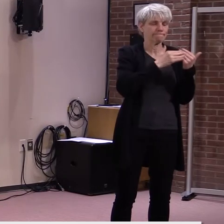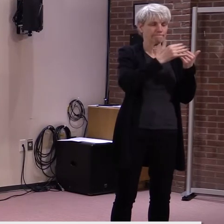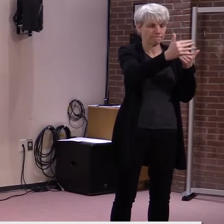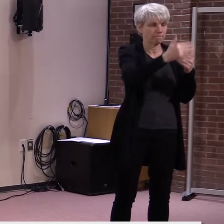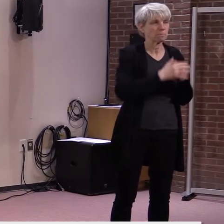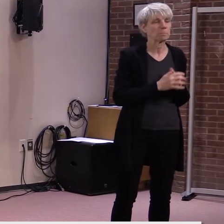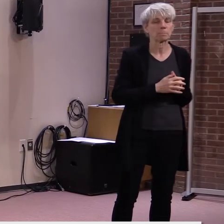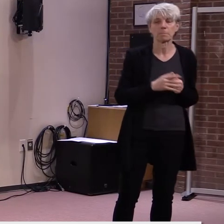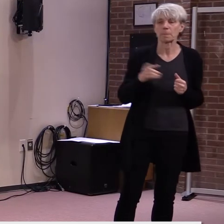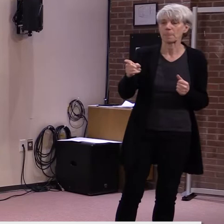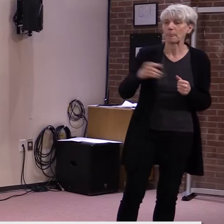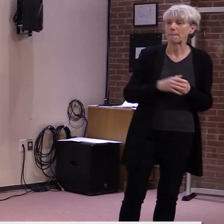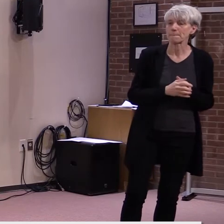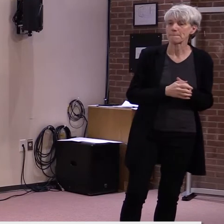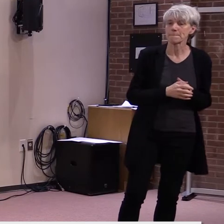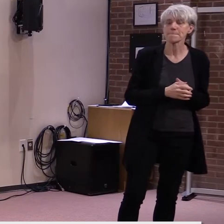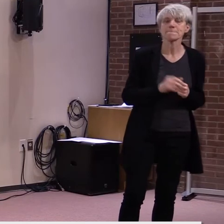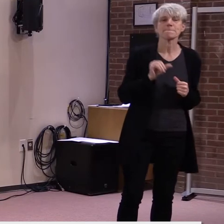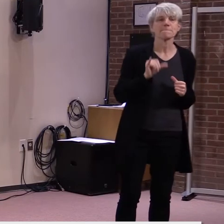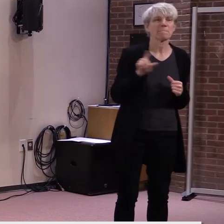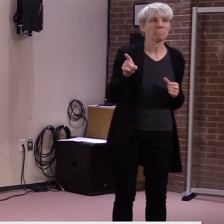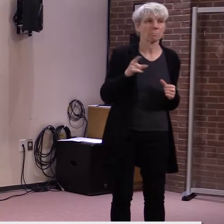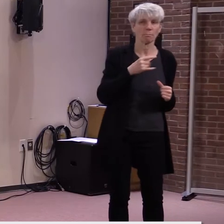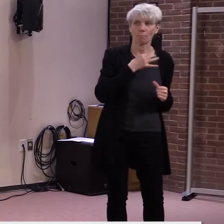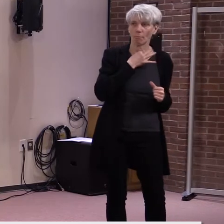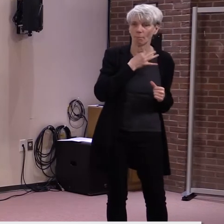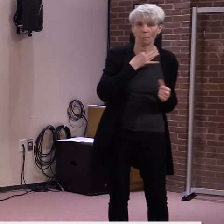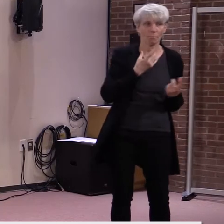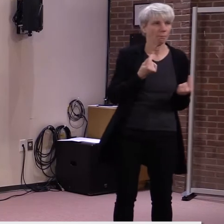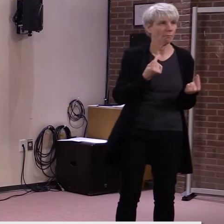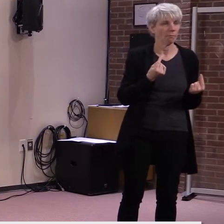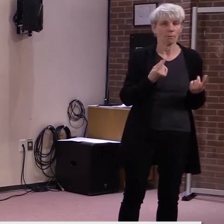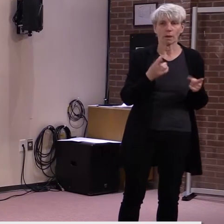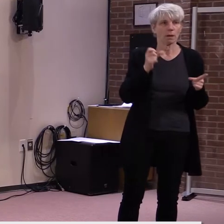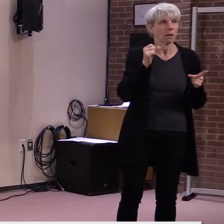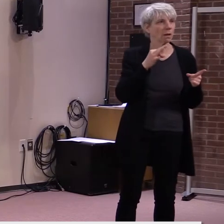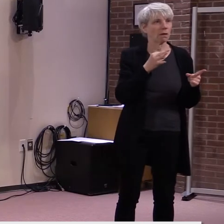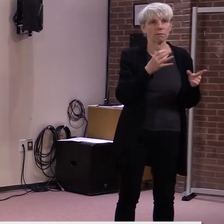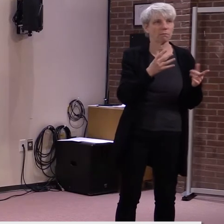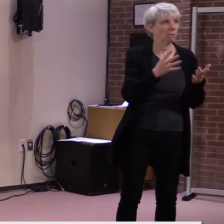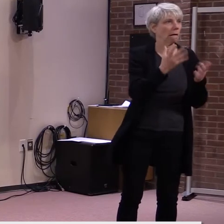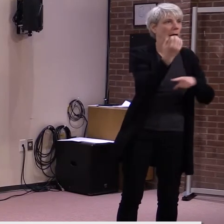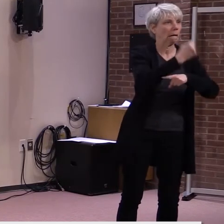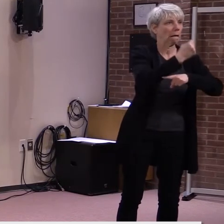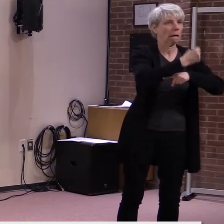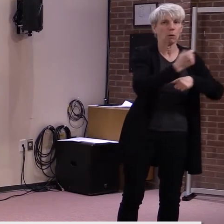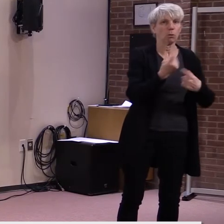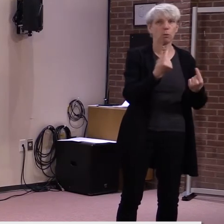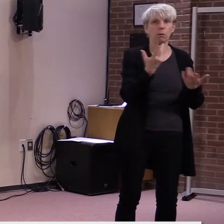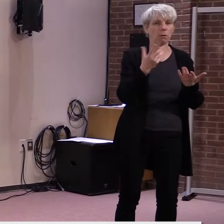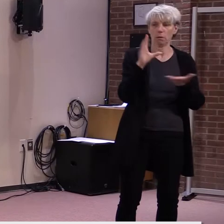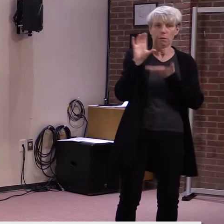that there's not another big pot of money out there to bail out organizations? Yeah,